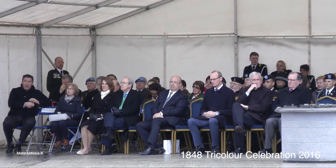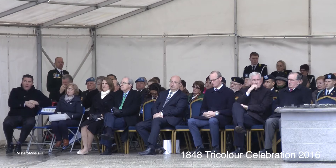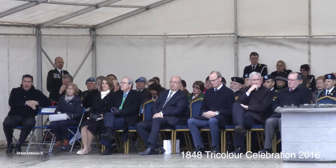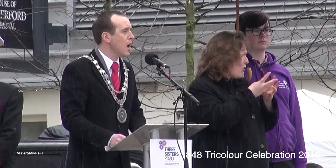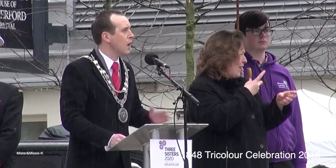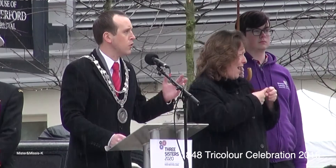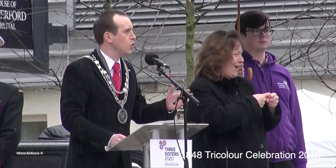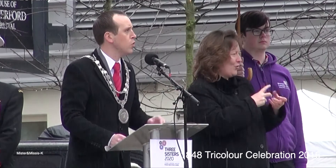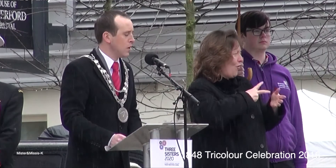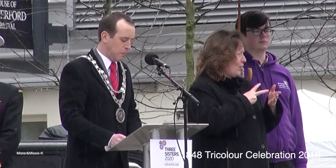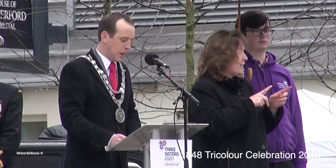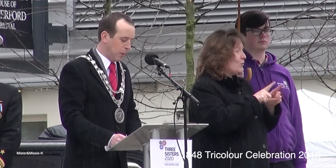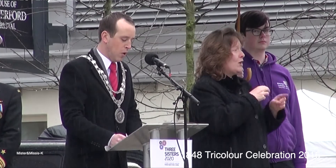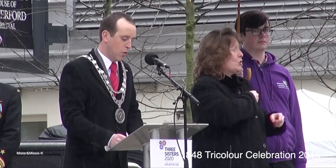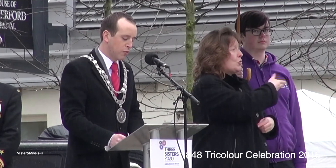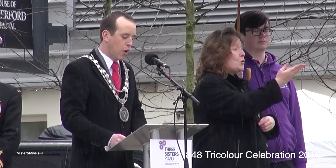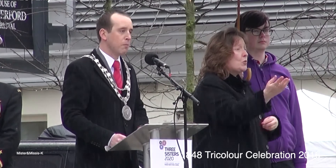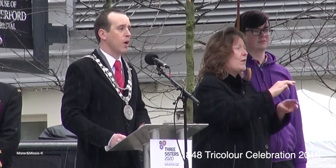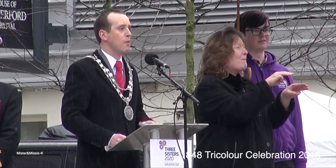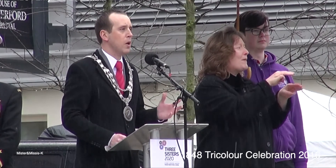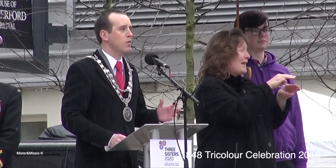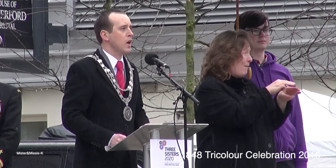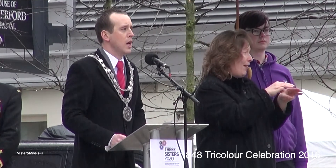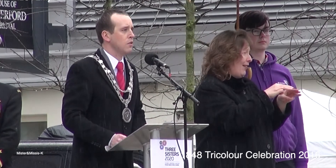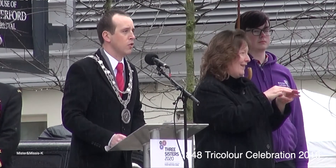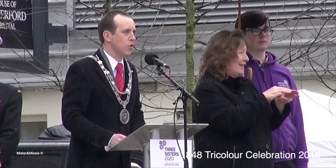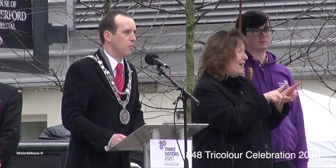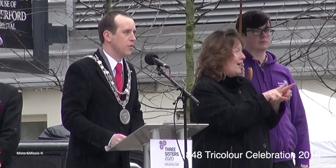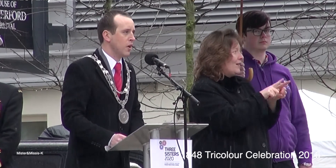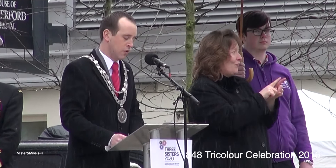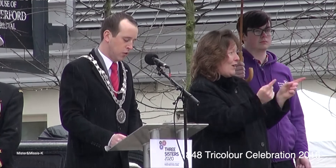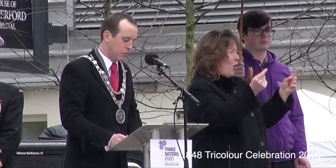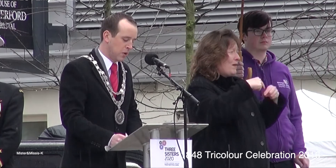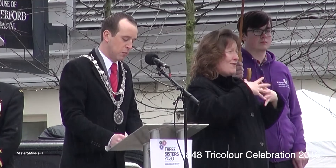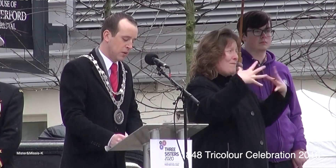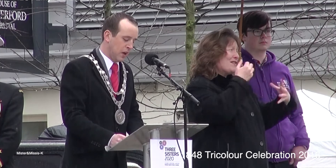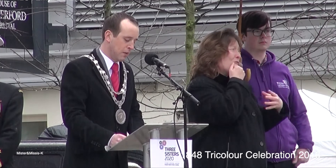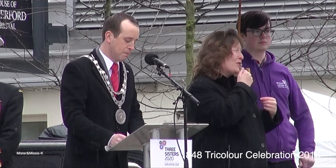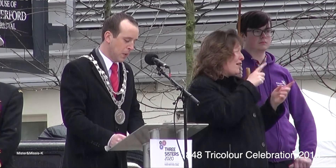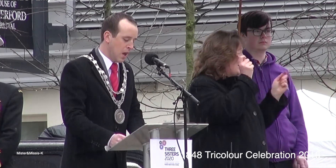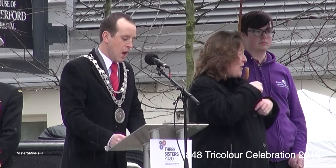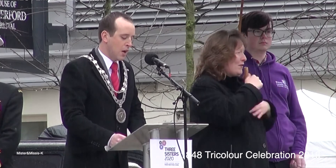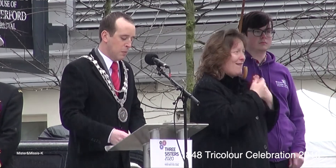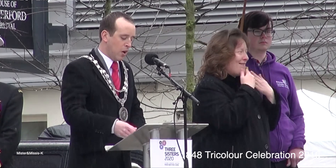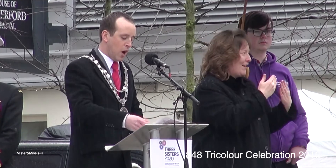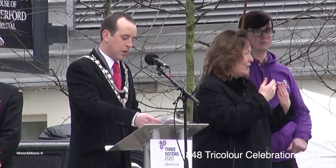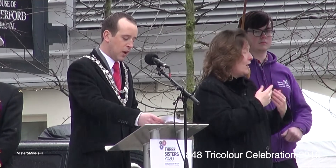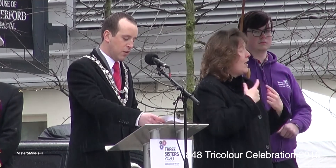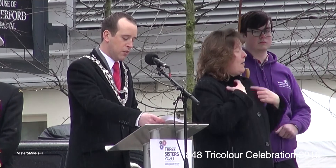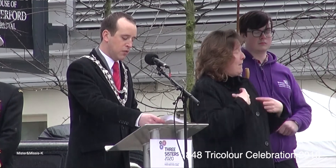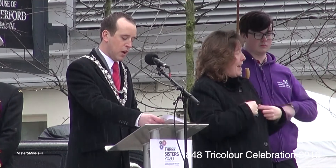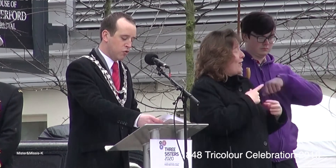the weekend, and to you, the people who have come out in such numbers on such a miserable day. As Mayor,